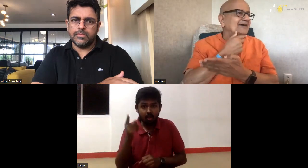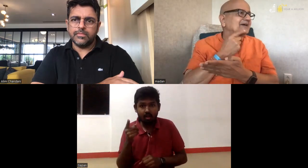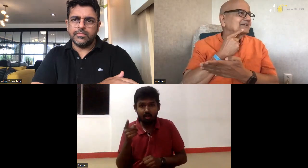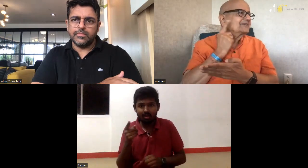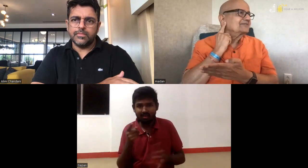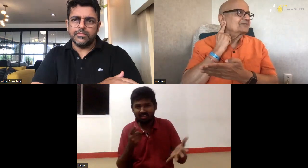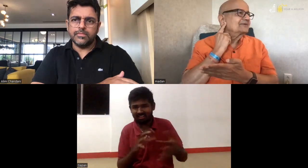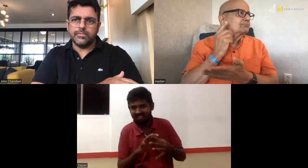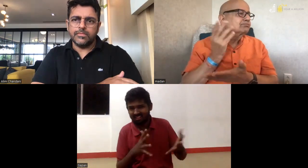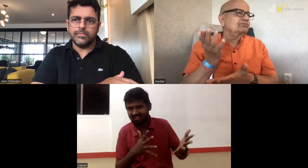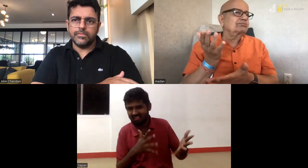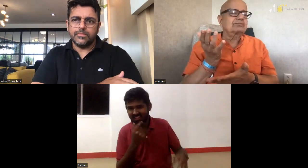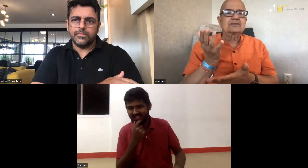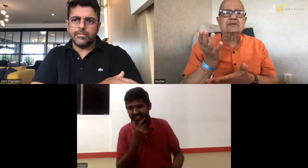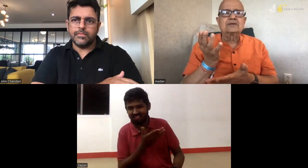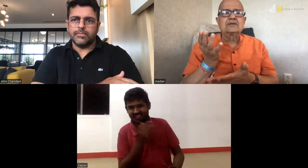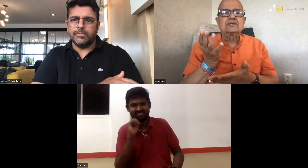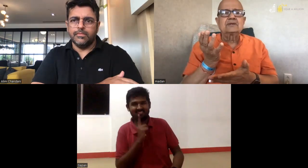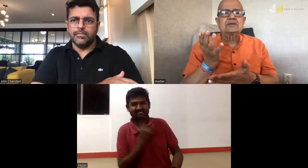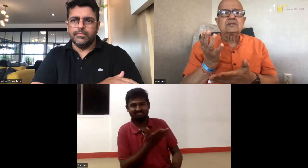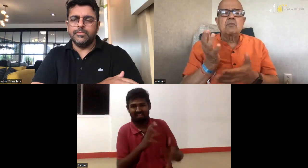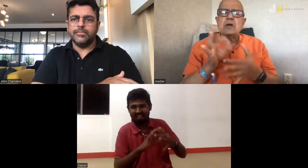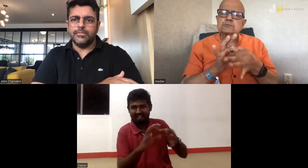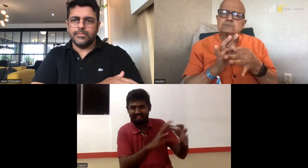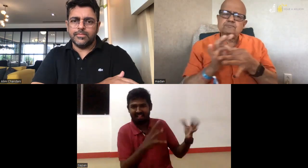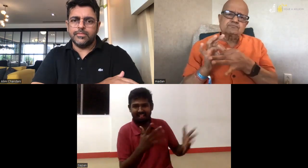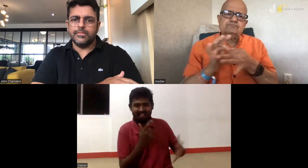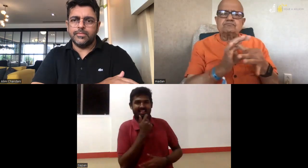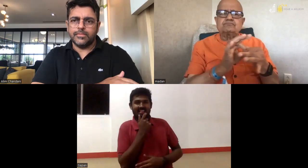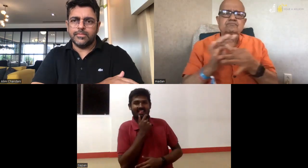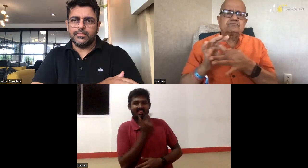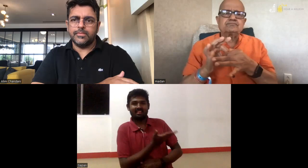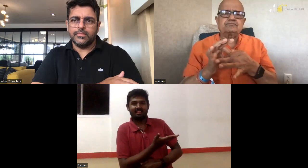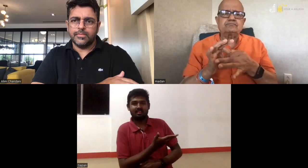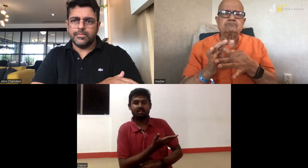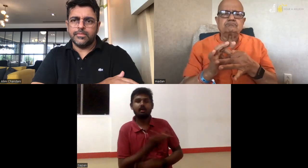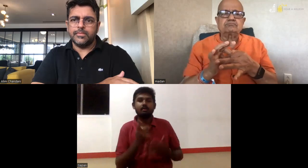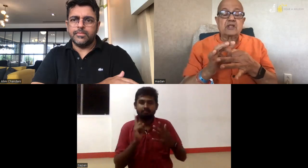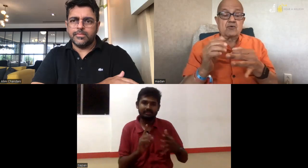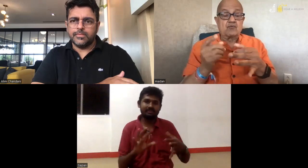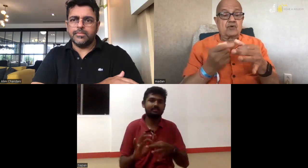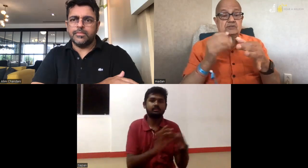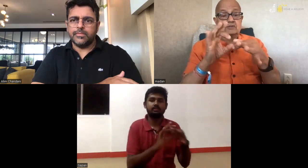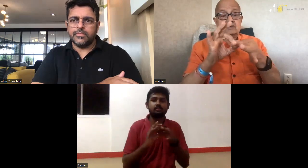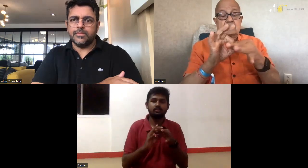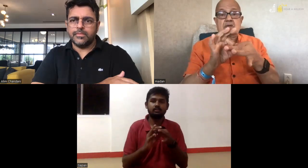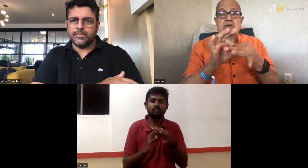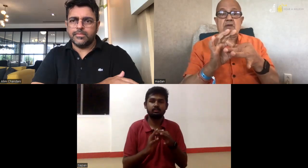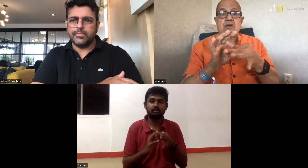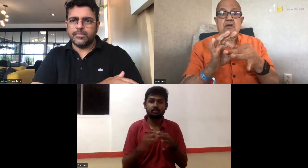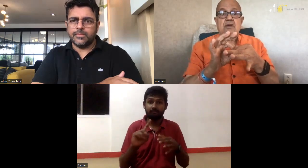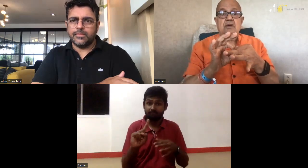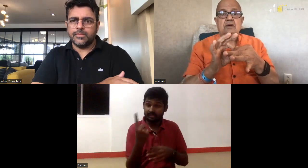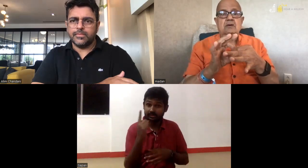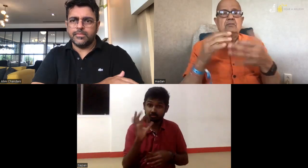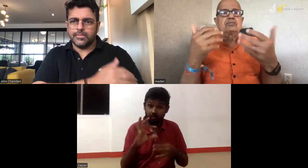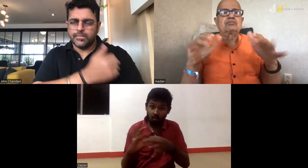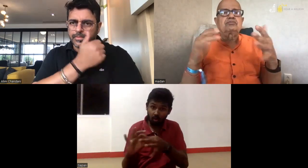you can talk to them like what you can do further, and you can just be friend with them. We have